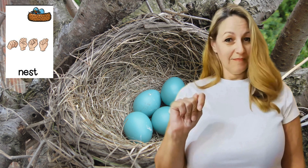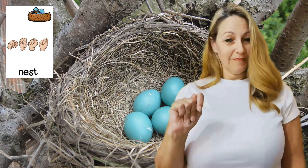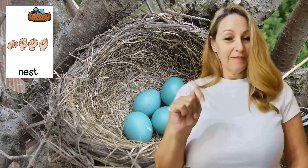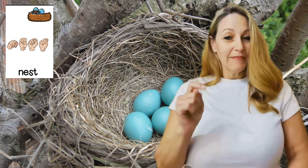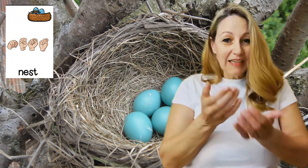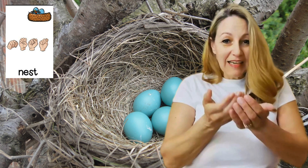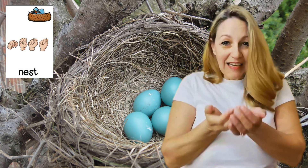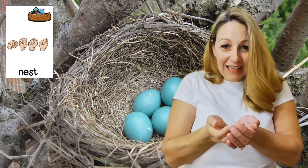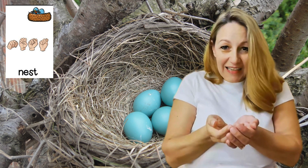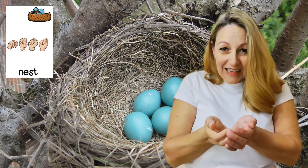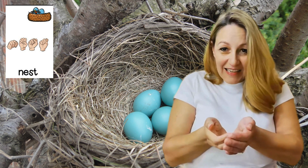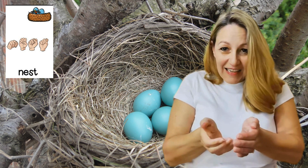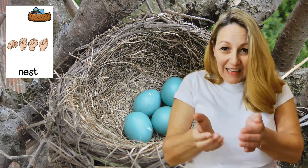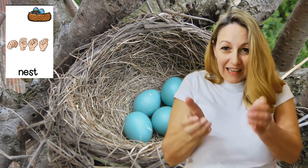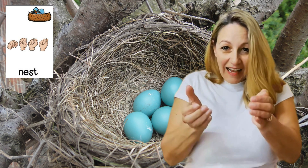Nest.